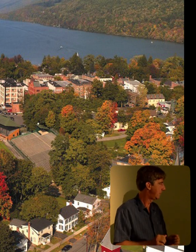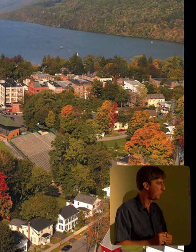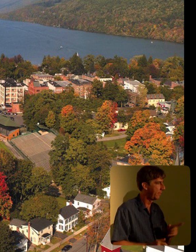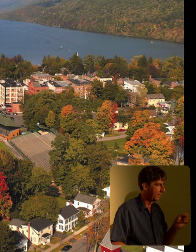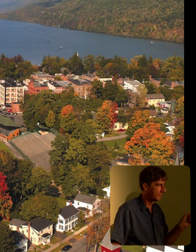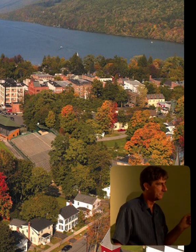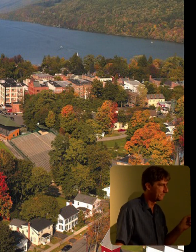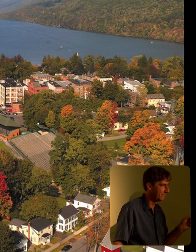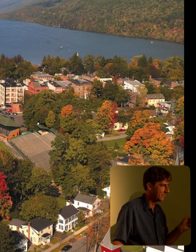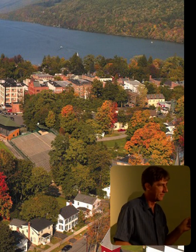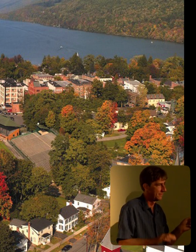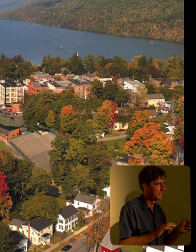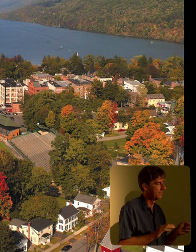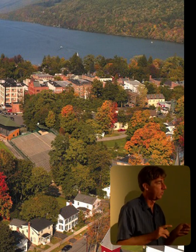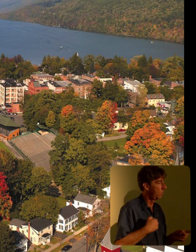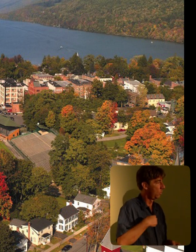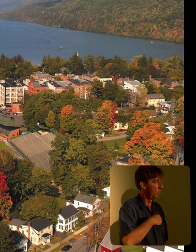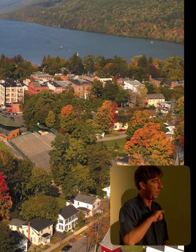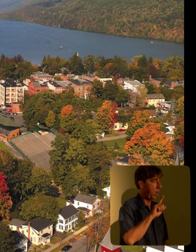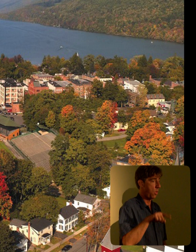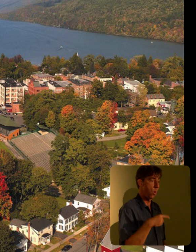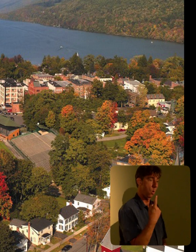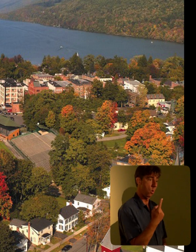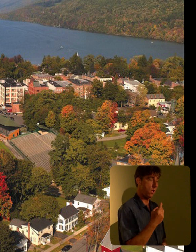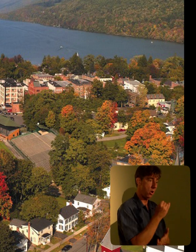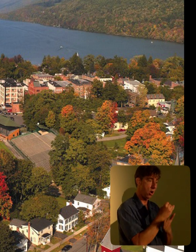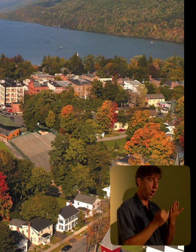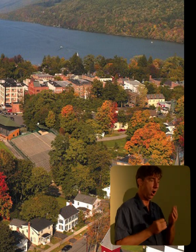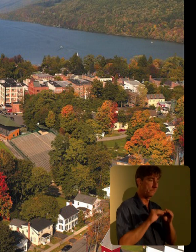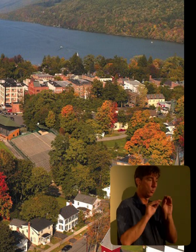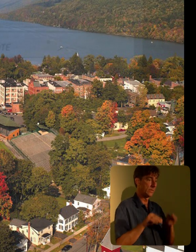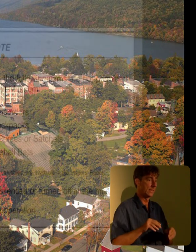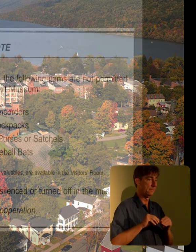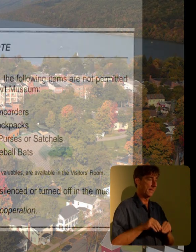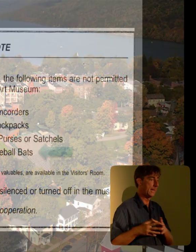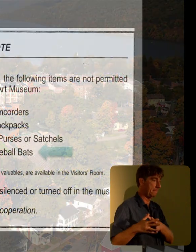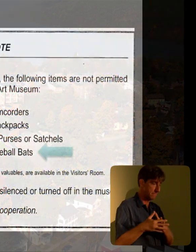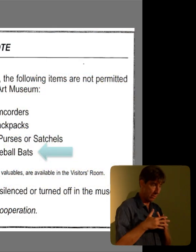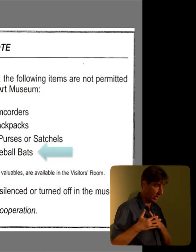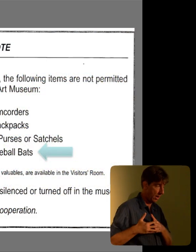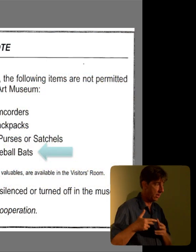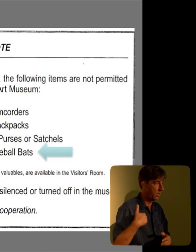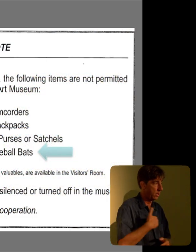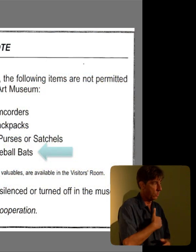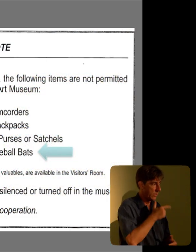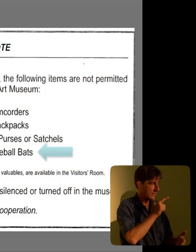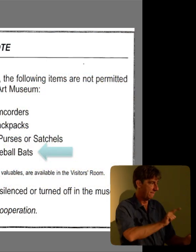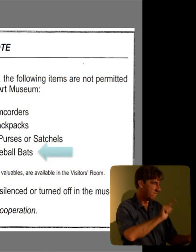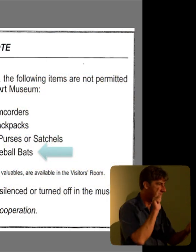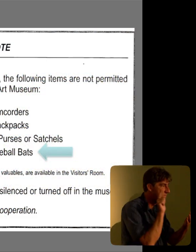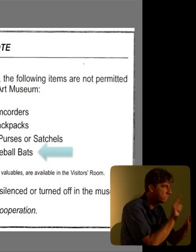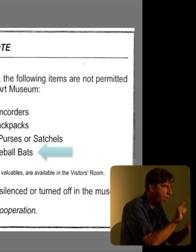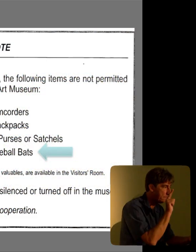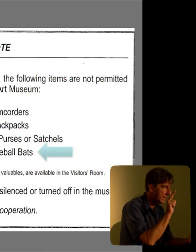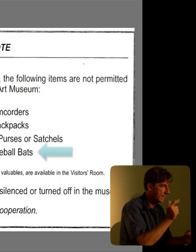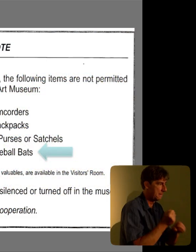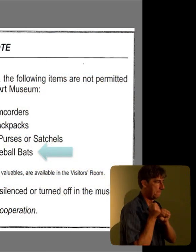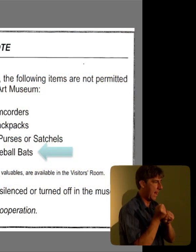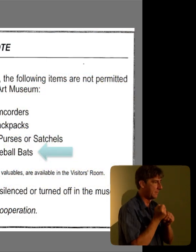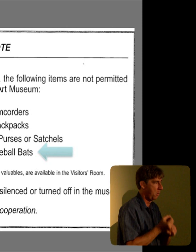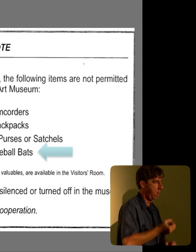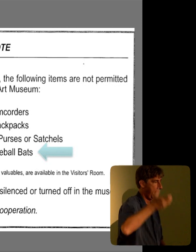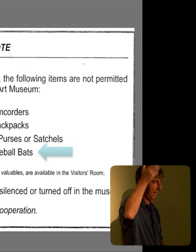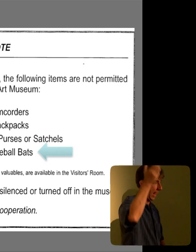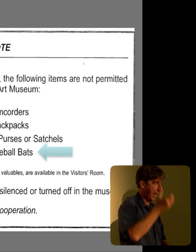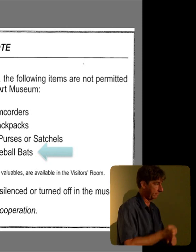fond of saying that we're the only art museum in America to expressly forbid baseball bats in the